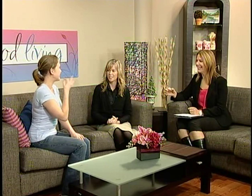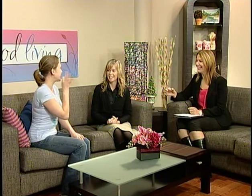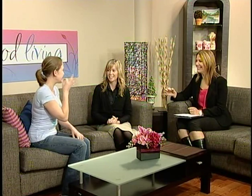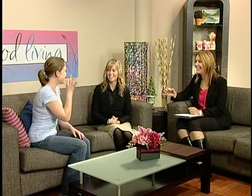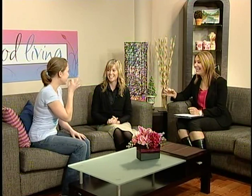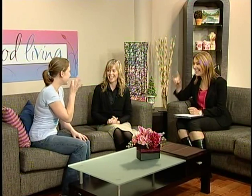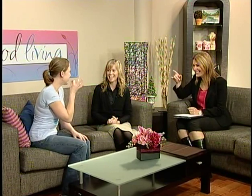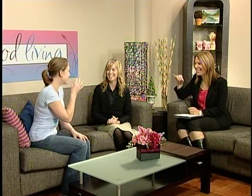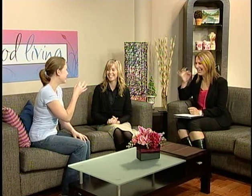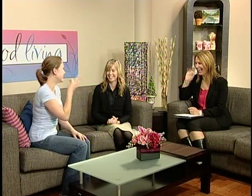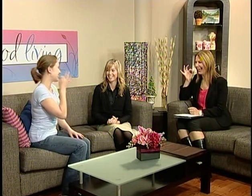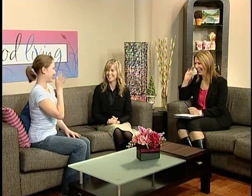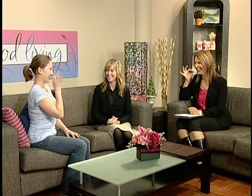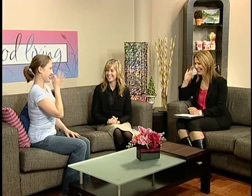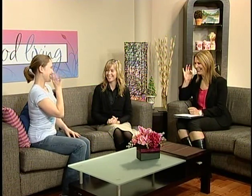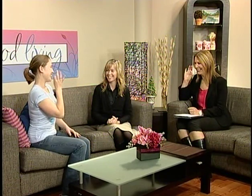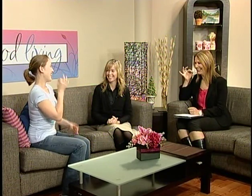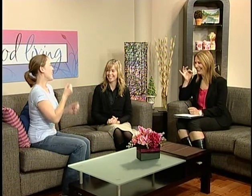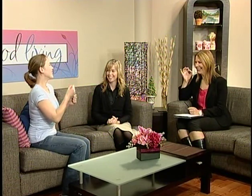What was next? Tea. Tea.